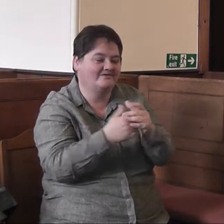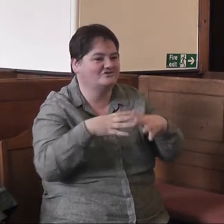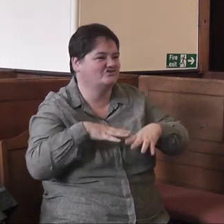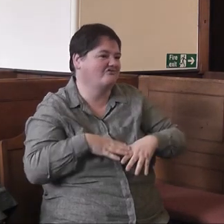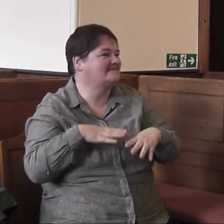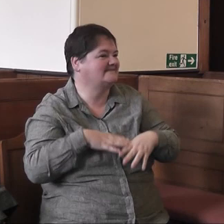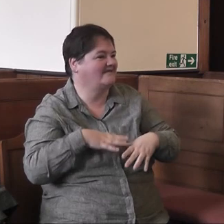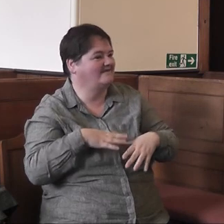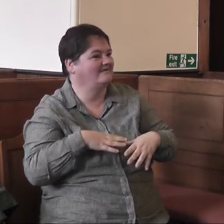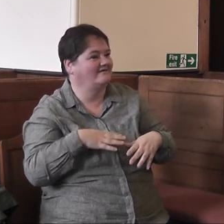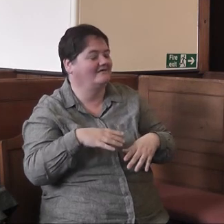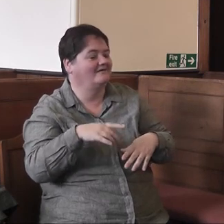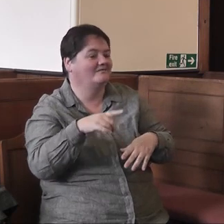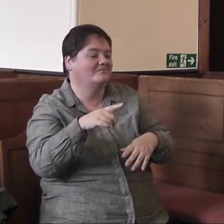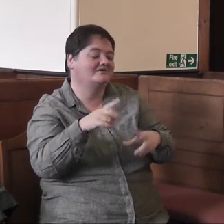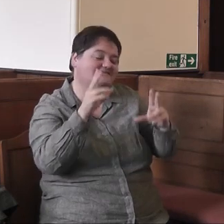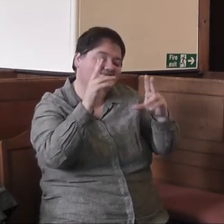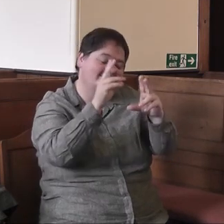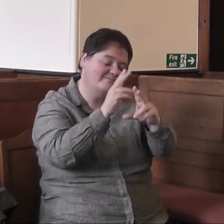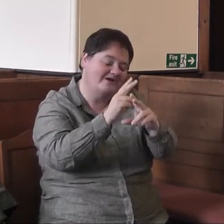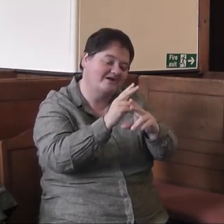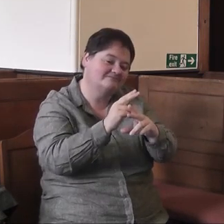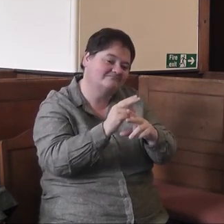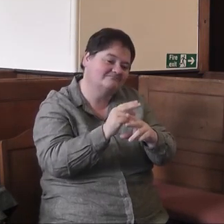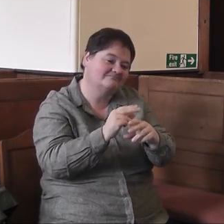Not just resting, but sleeping.